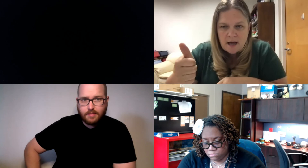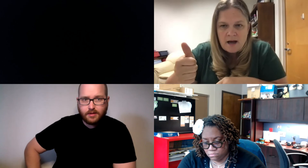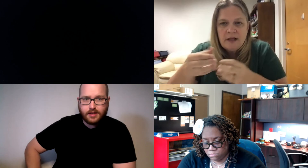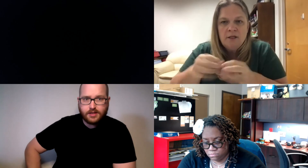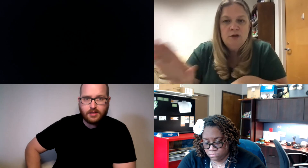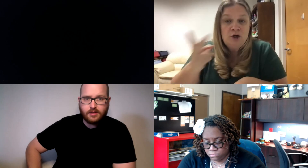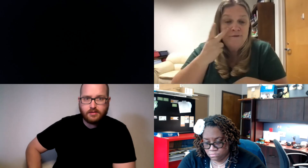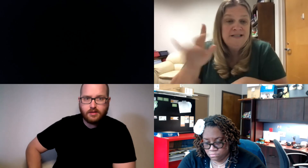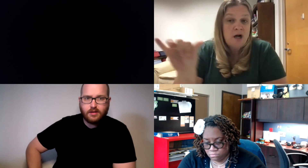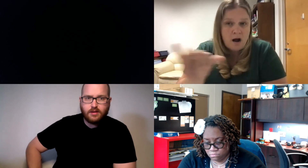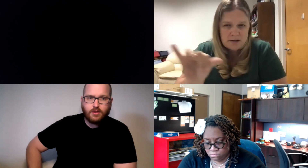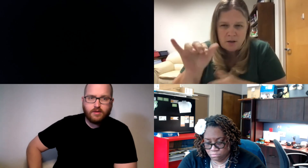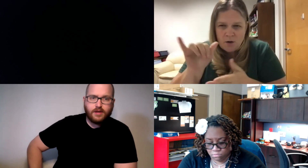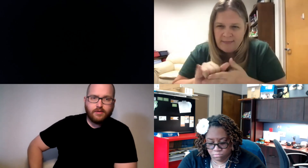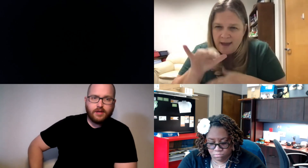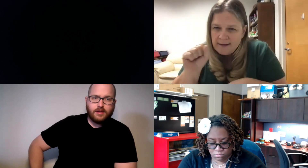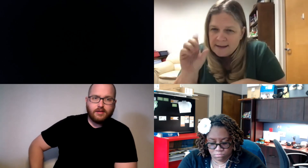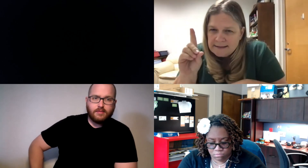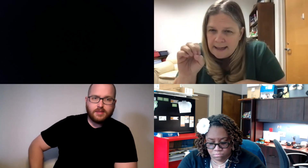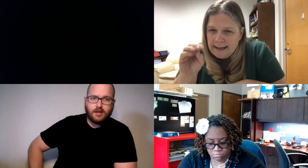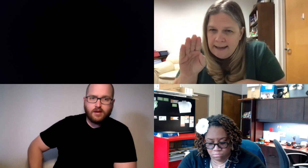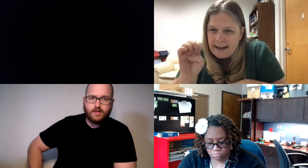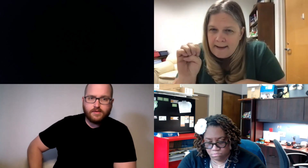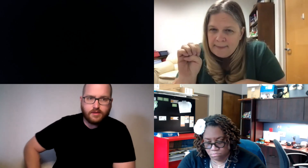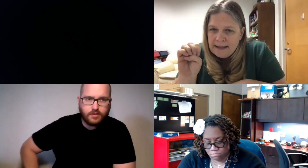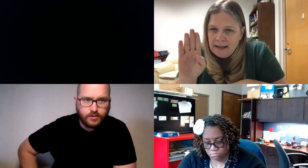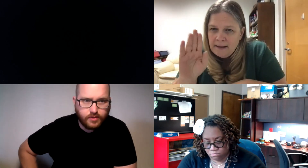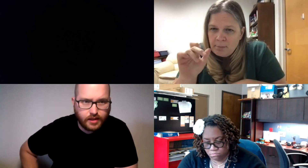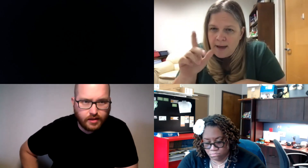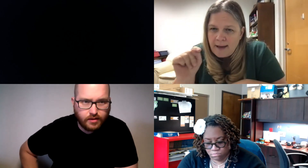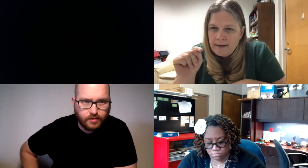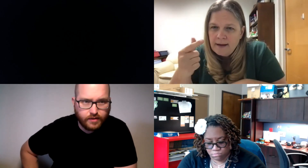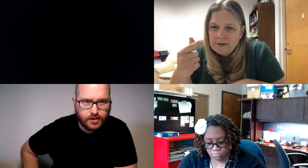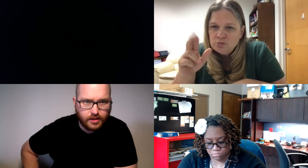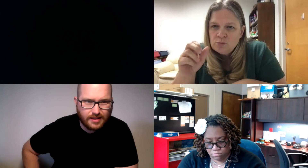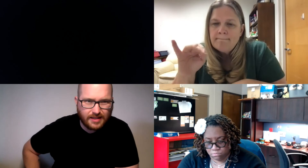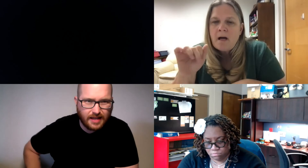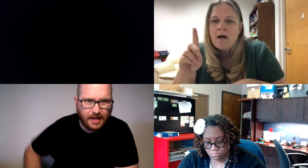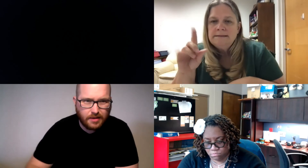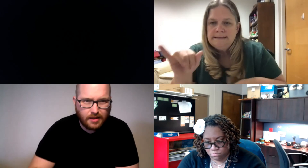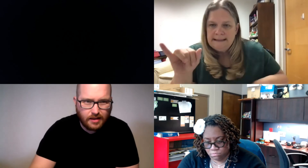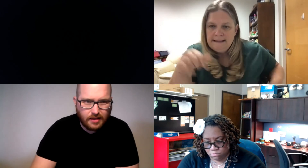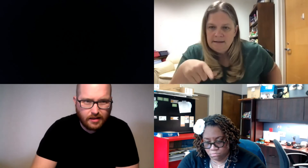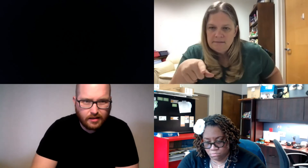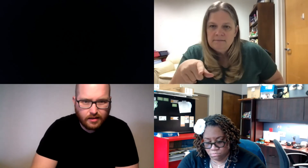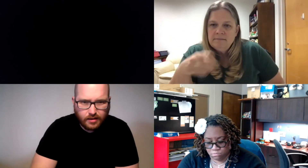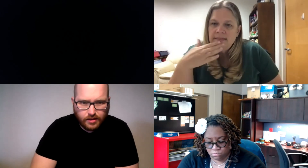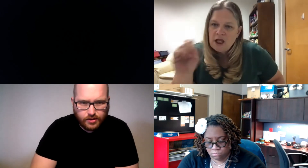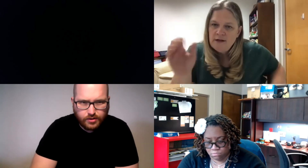blind population, hard of hearing themselves, and they're losing their vision. That's